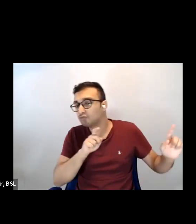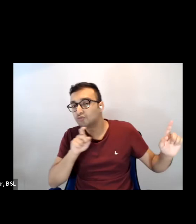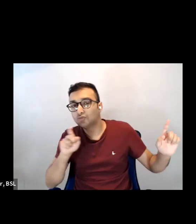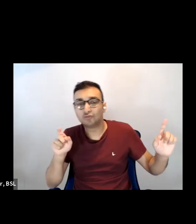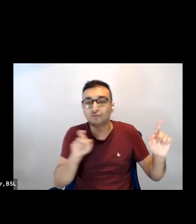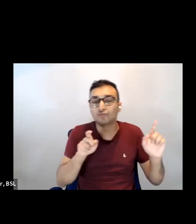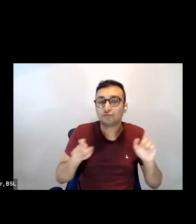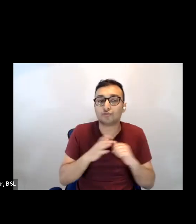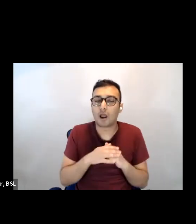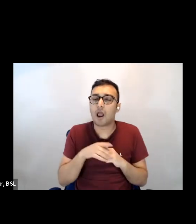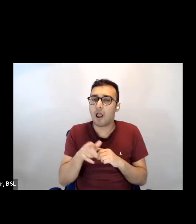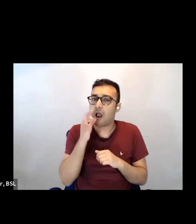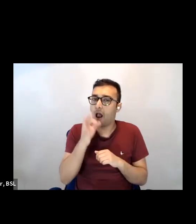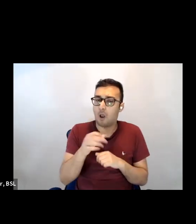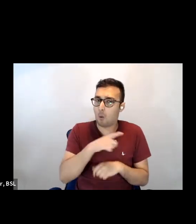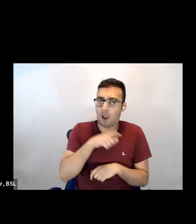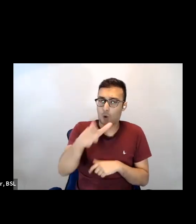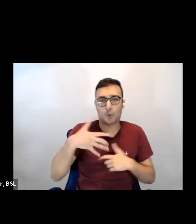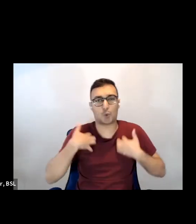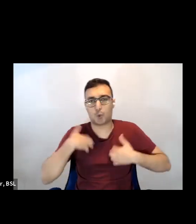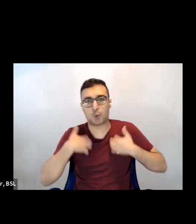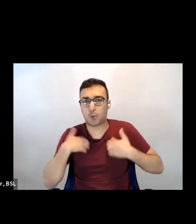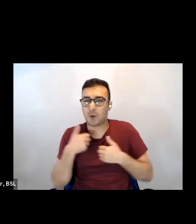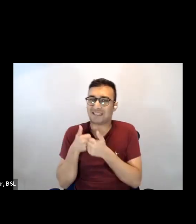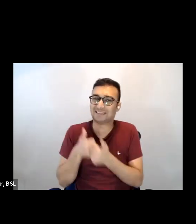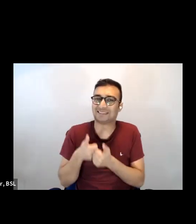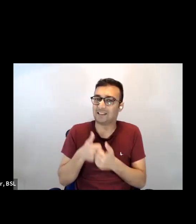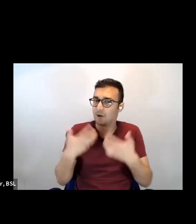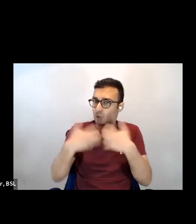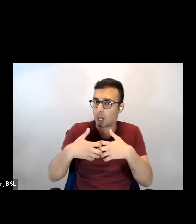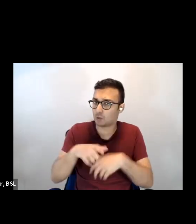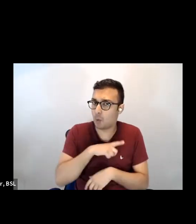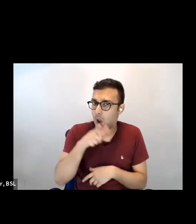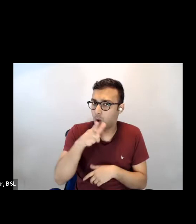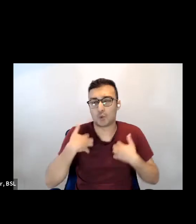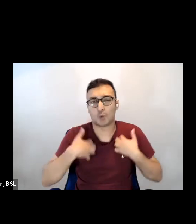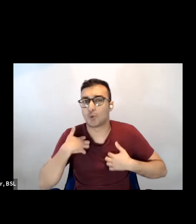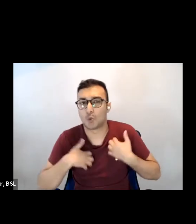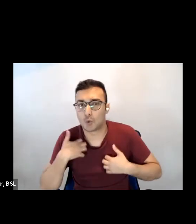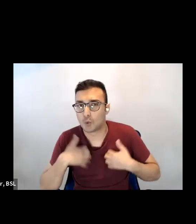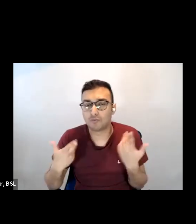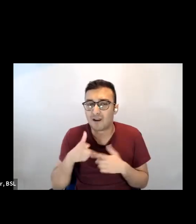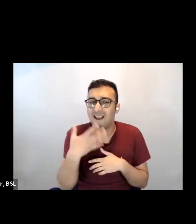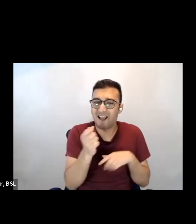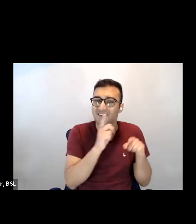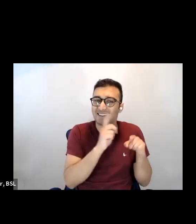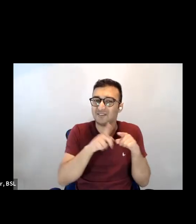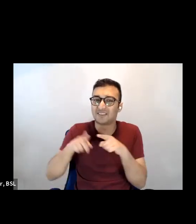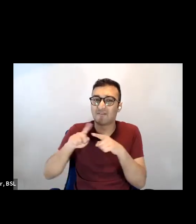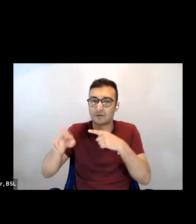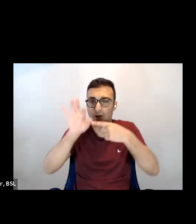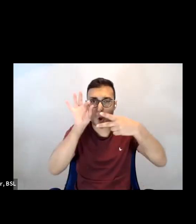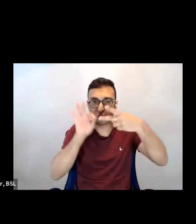interest in assistive technology? And we ask you to select as many as you like from vision, hearing,